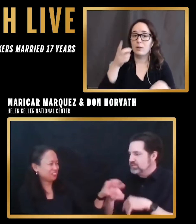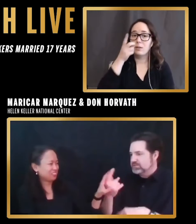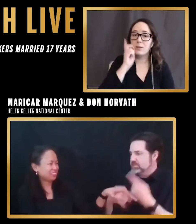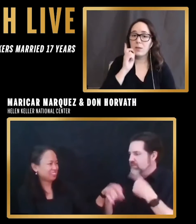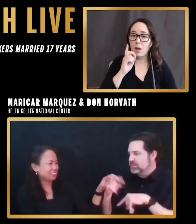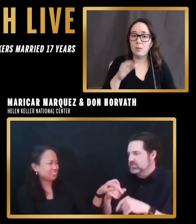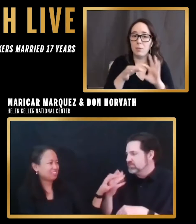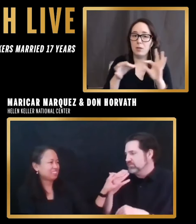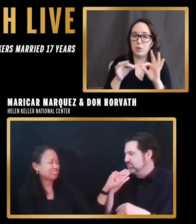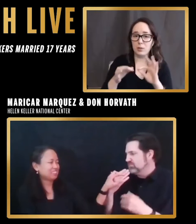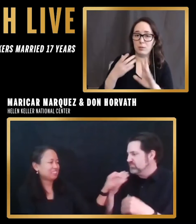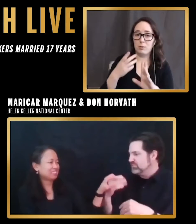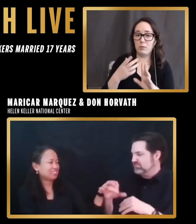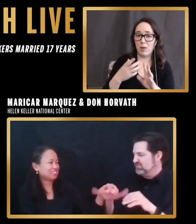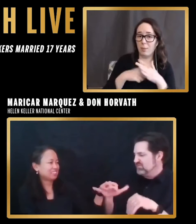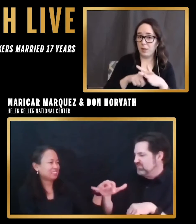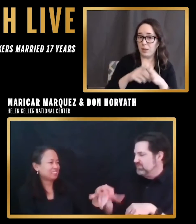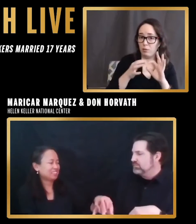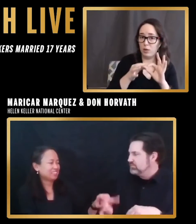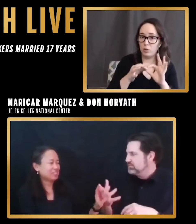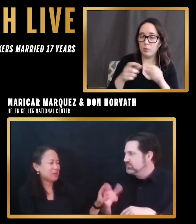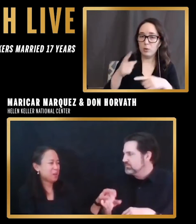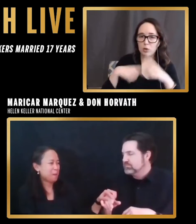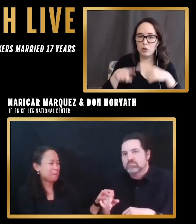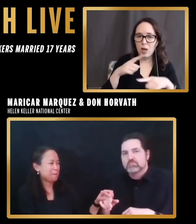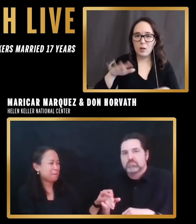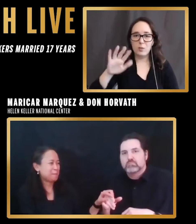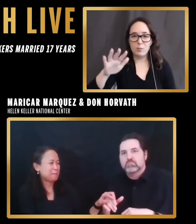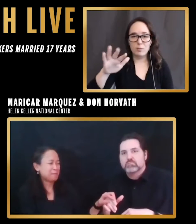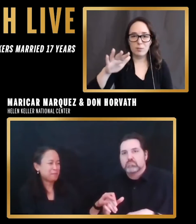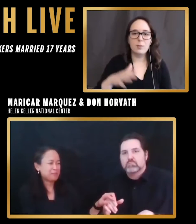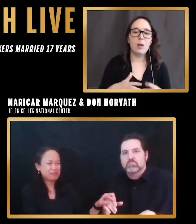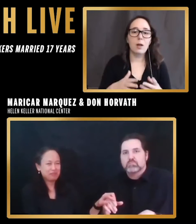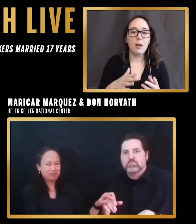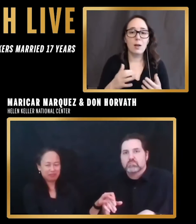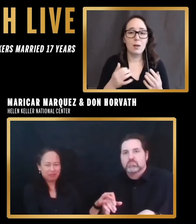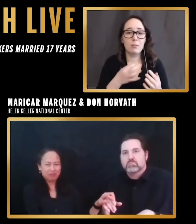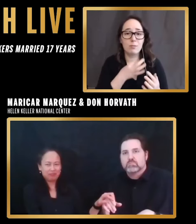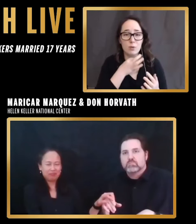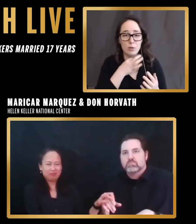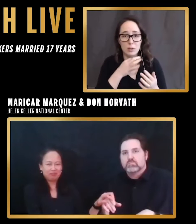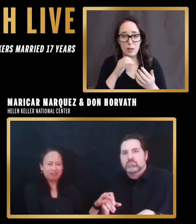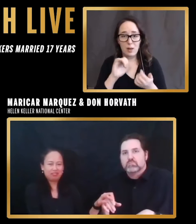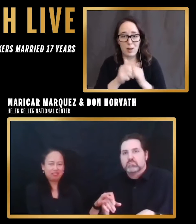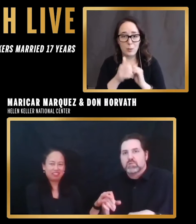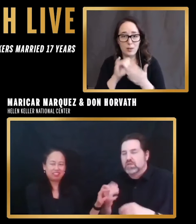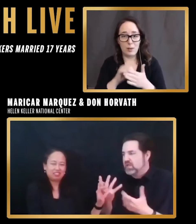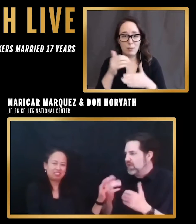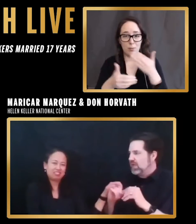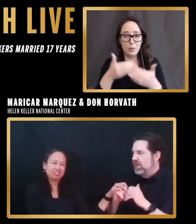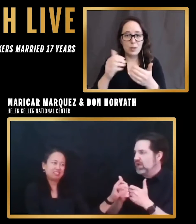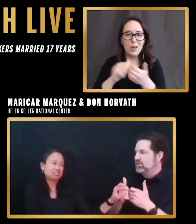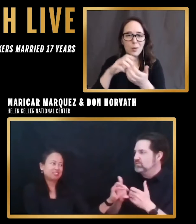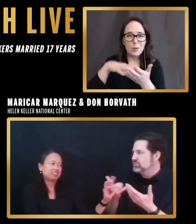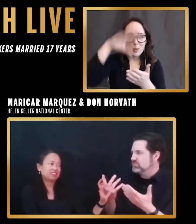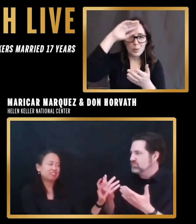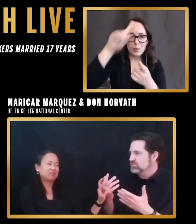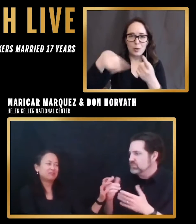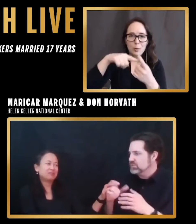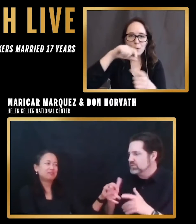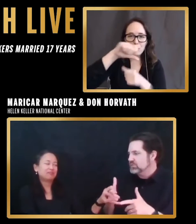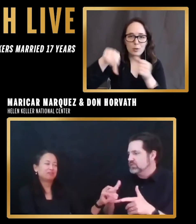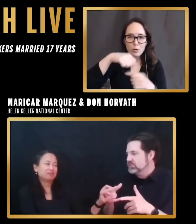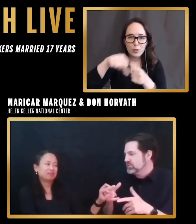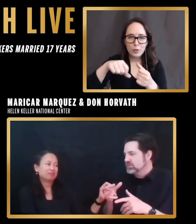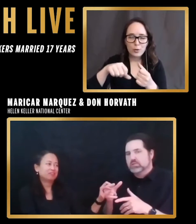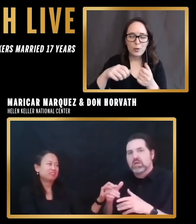wasn't so great. I'm wondering just what that was like to navigate that and getting to know someone, obviously in a really personal, intimate sense,